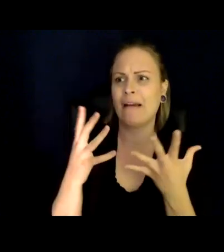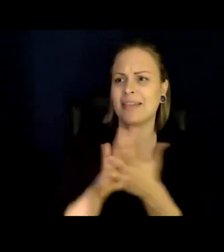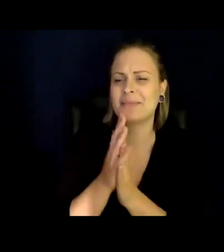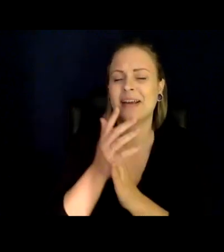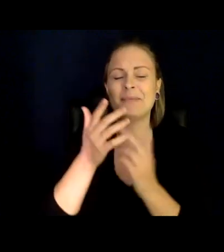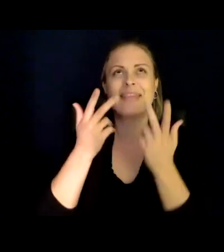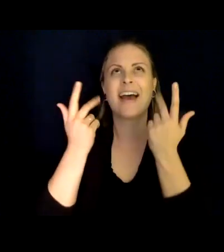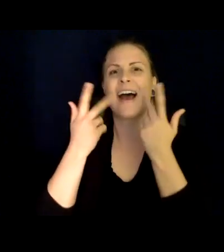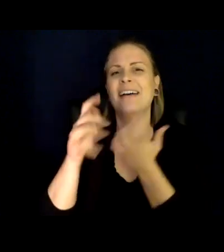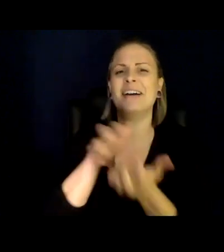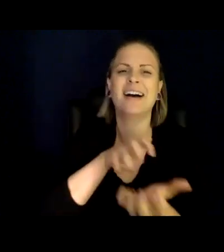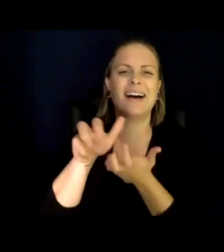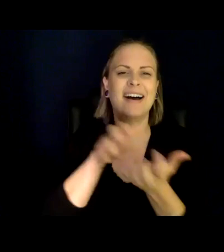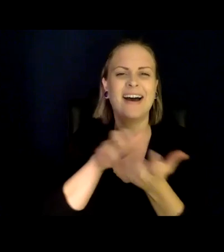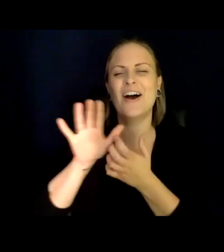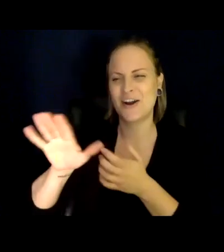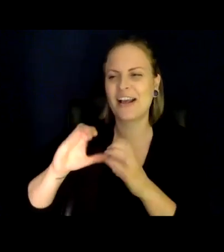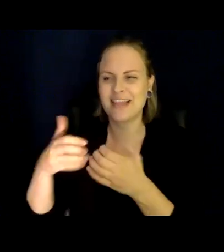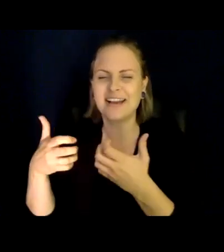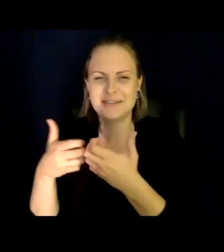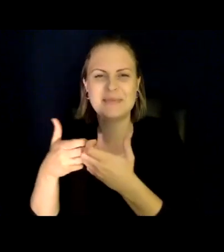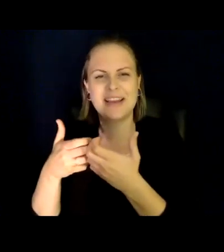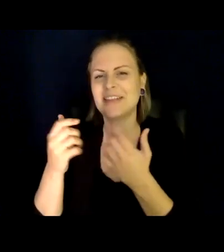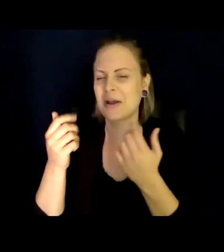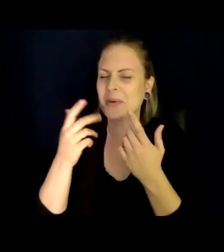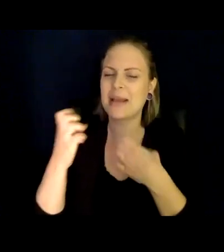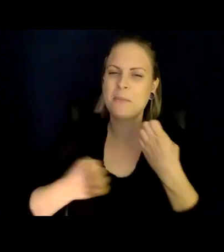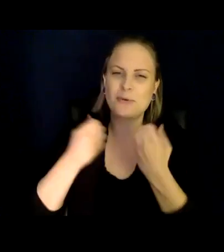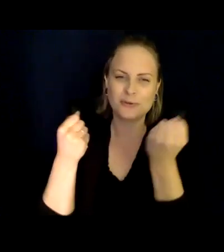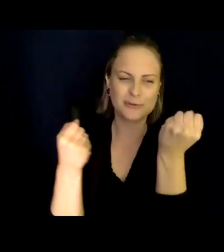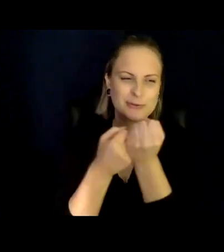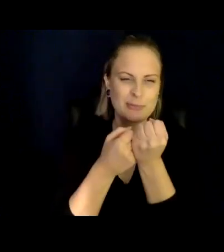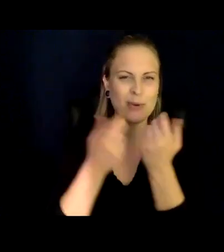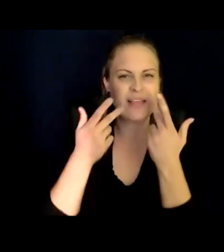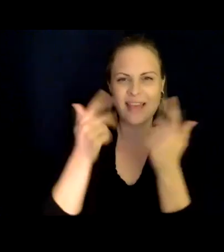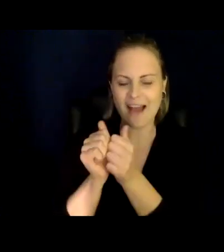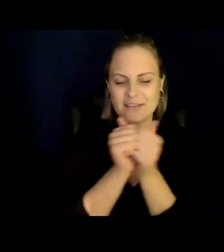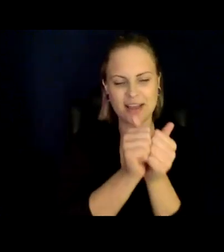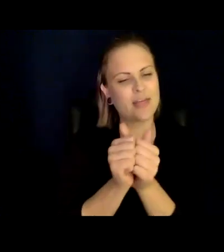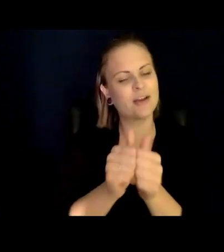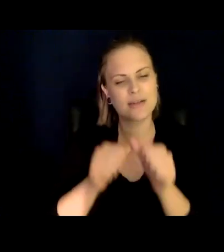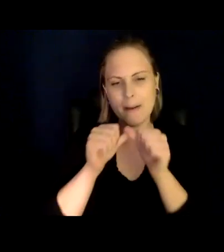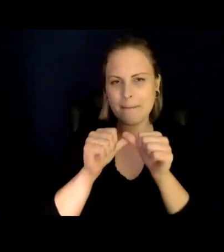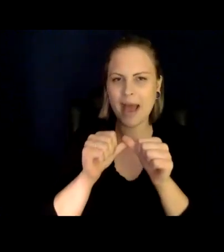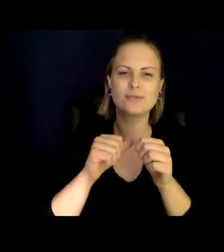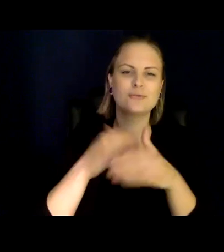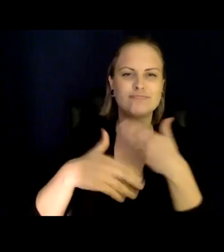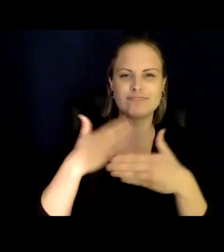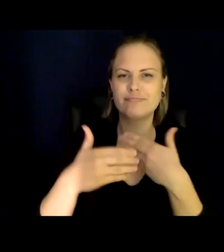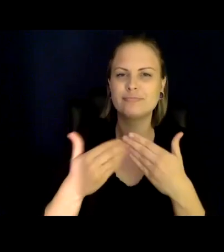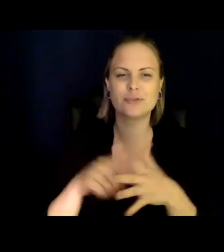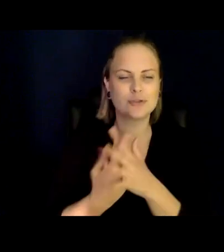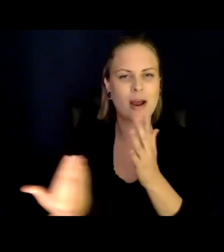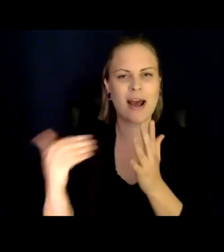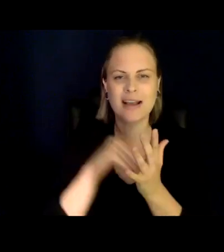wash of emotional support. Back to slow, steady, and safe for progress resumed, the climbs over the remaining ridges taking